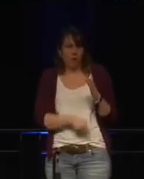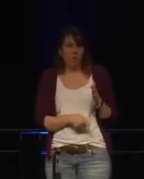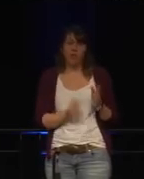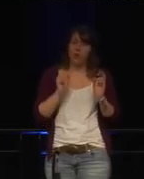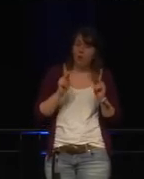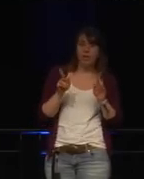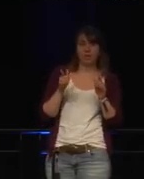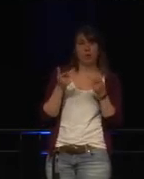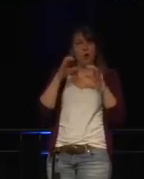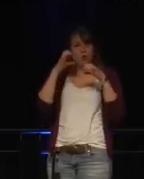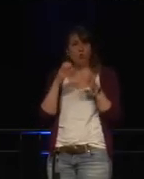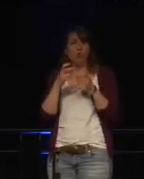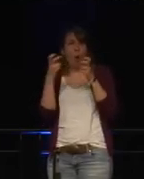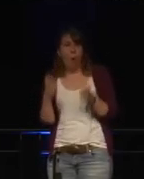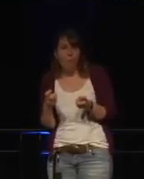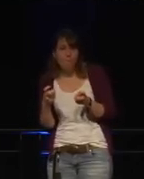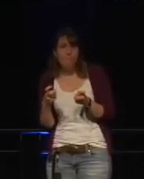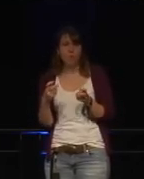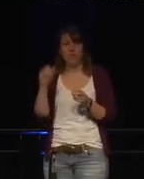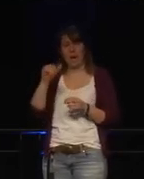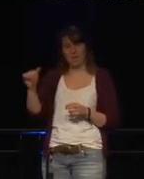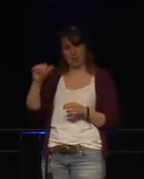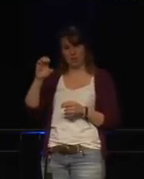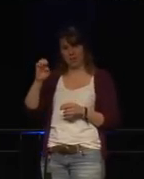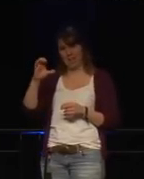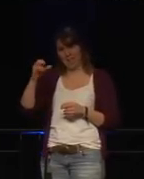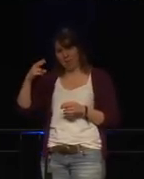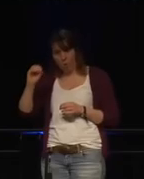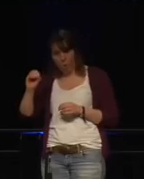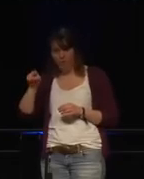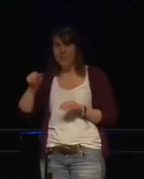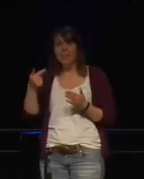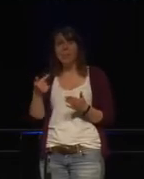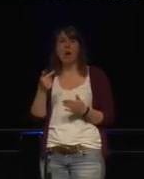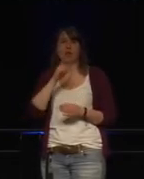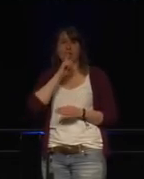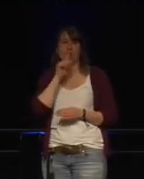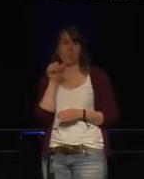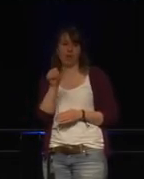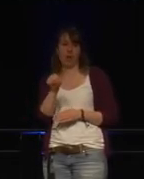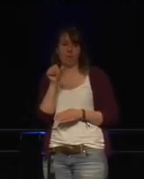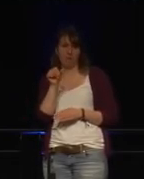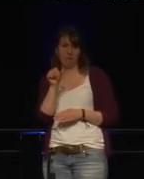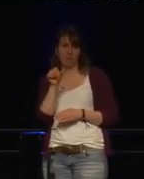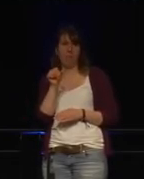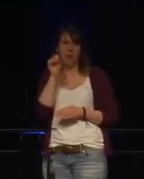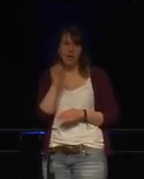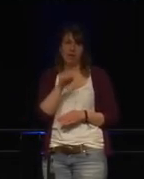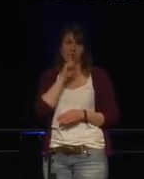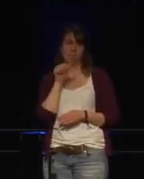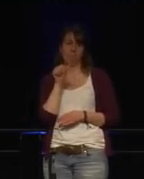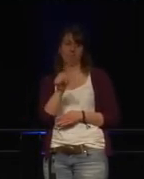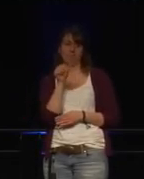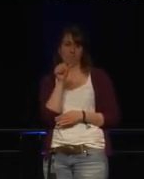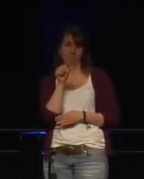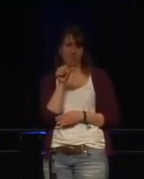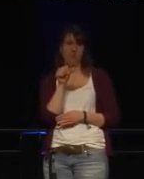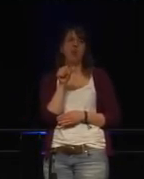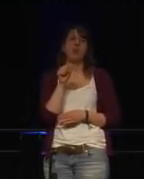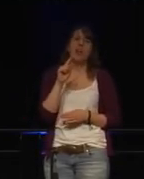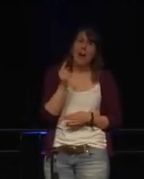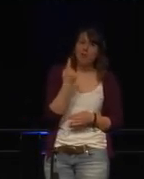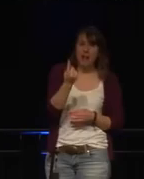So, if you still want those devices in your home now, there are at least a physical mute